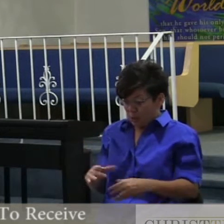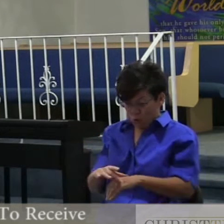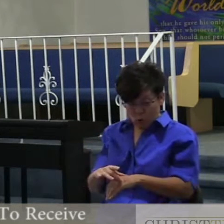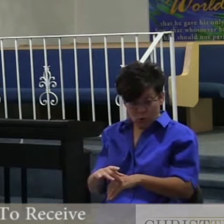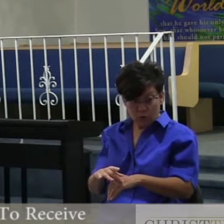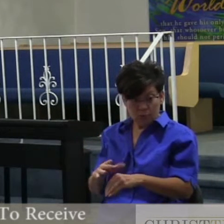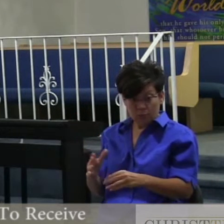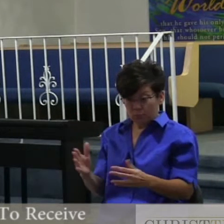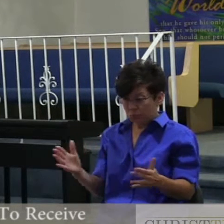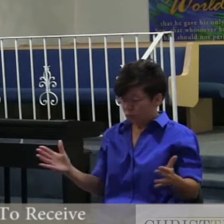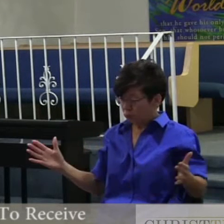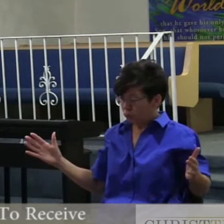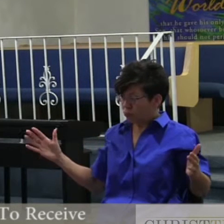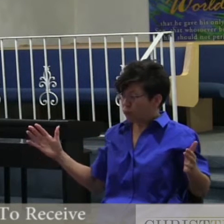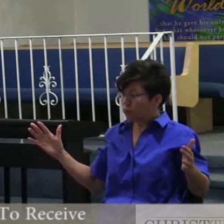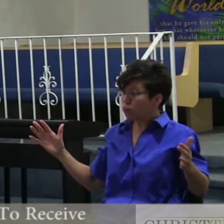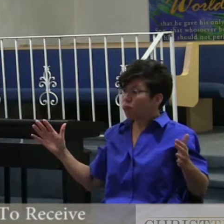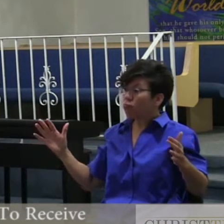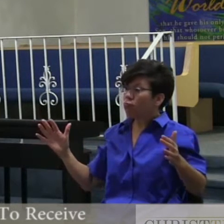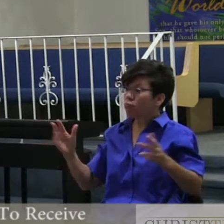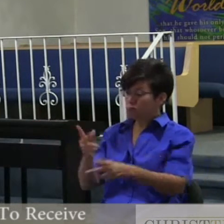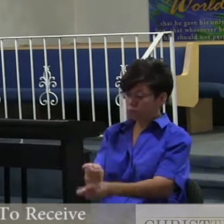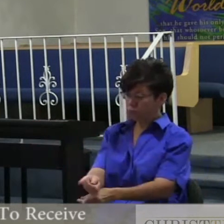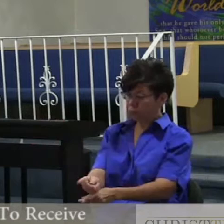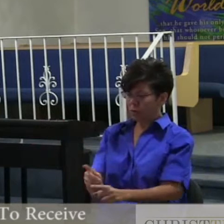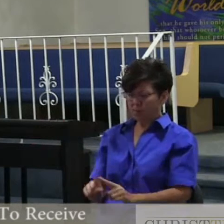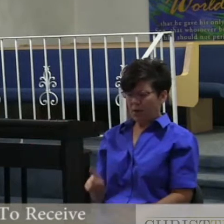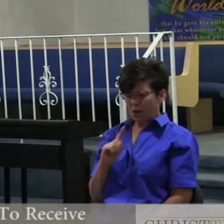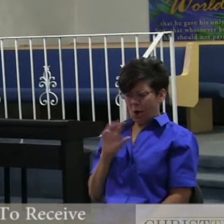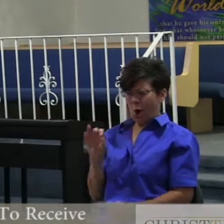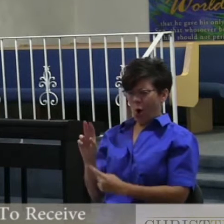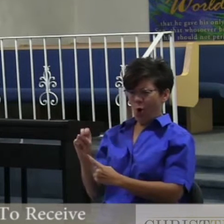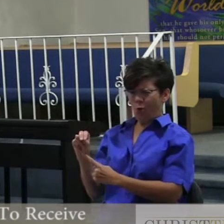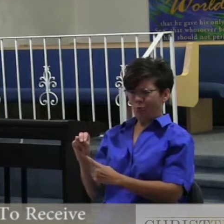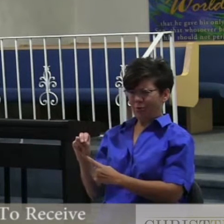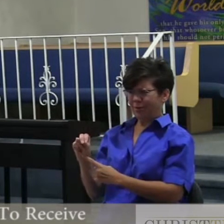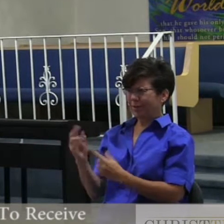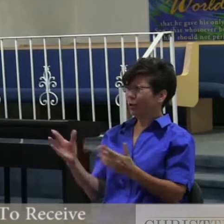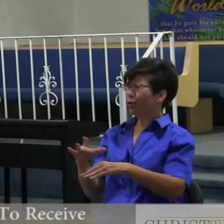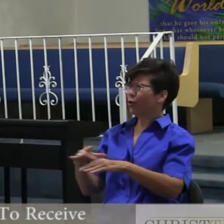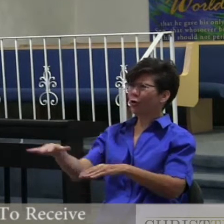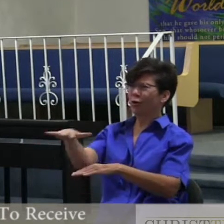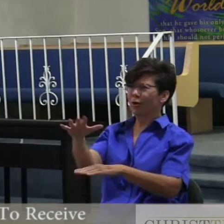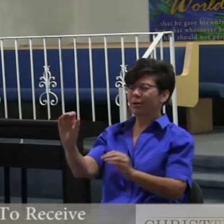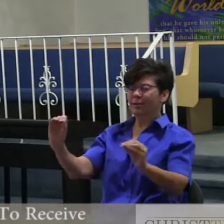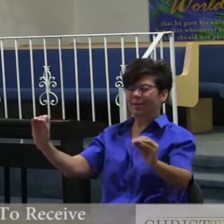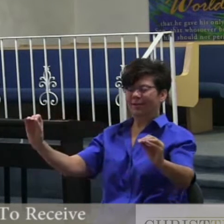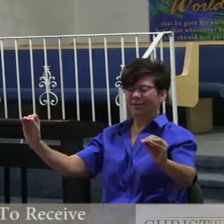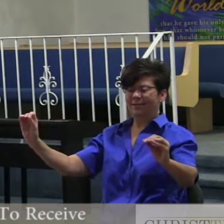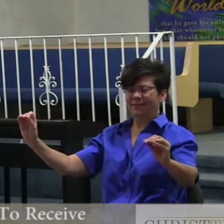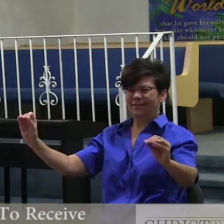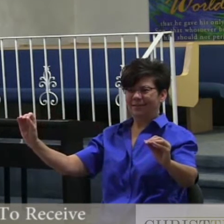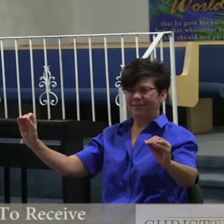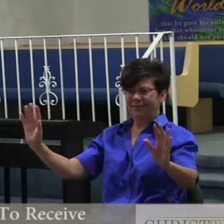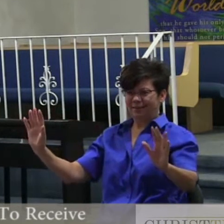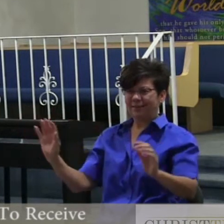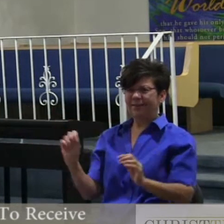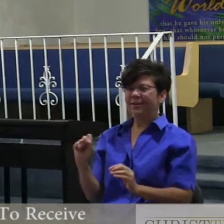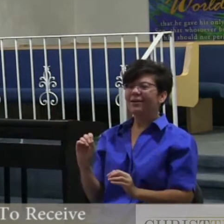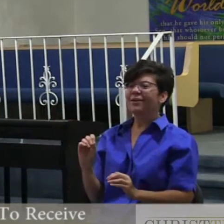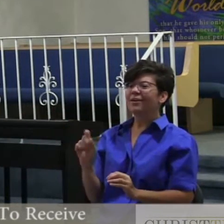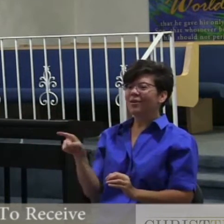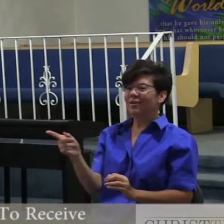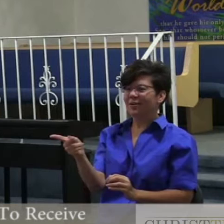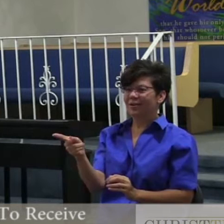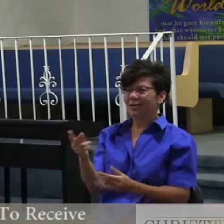earth. But really, we don't own anything on this earth. So they